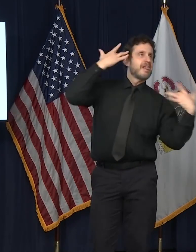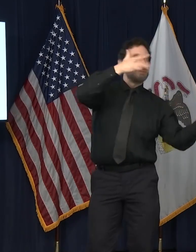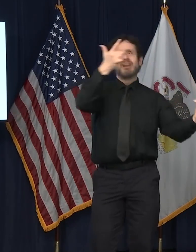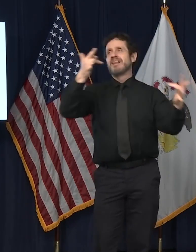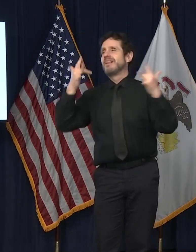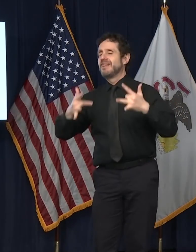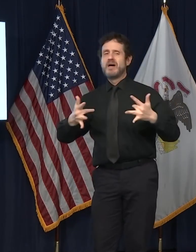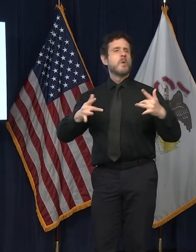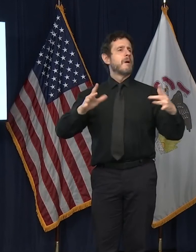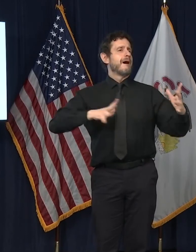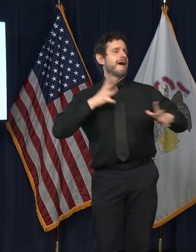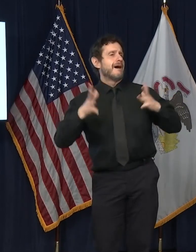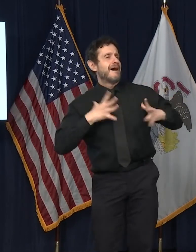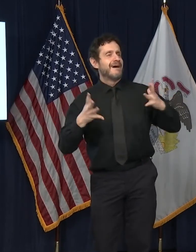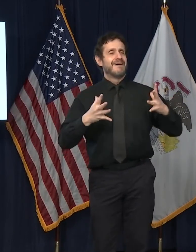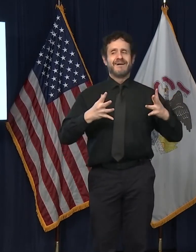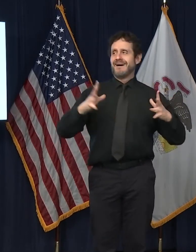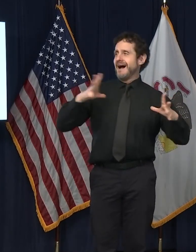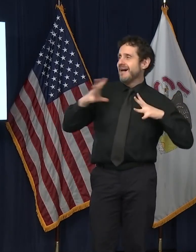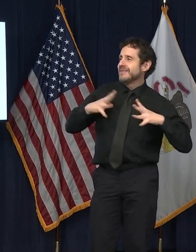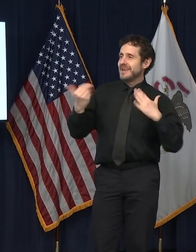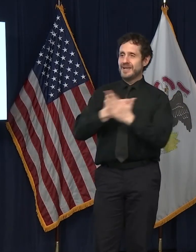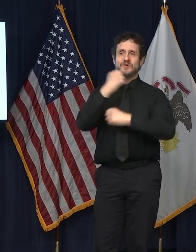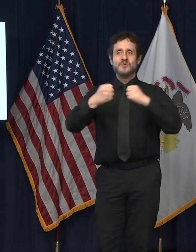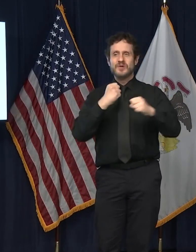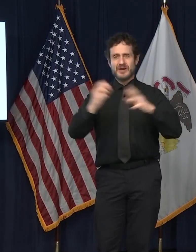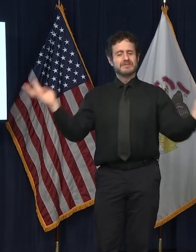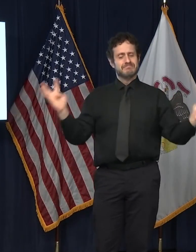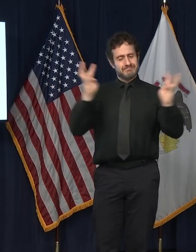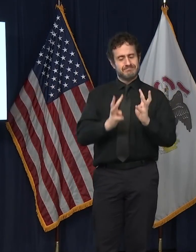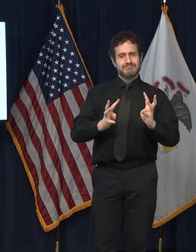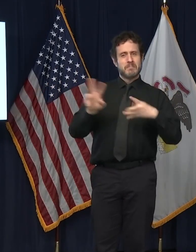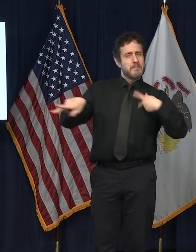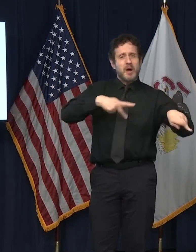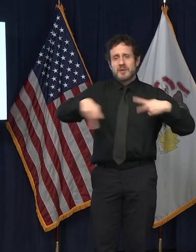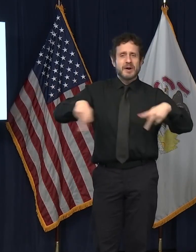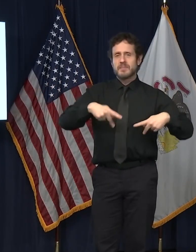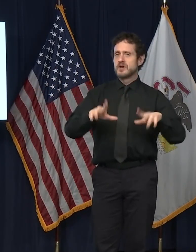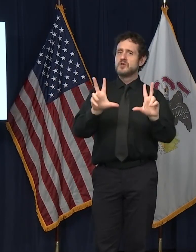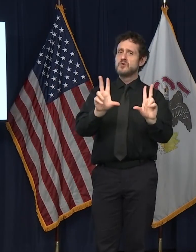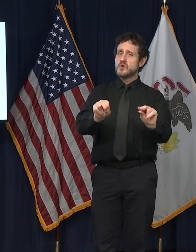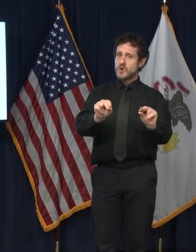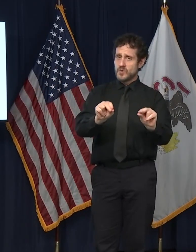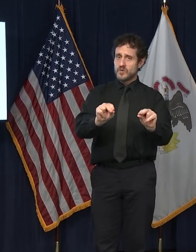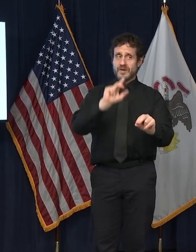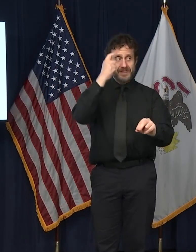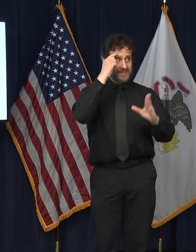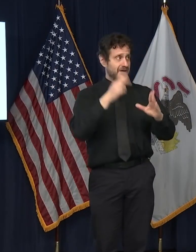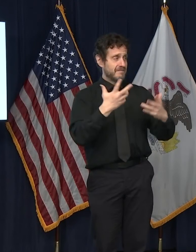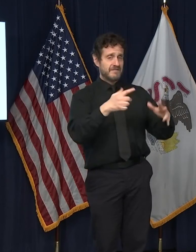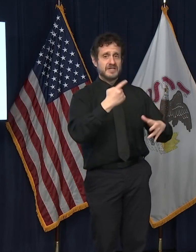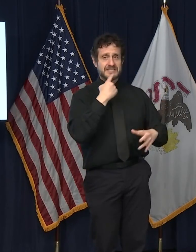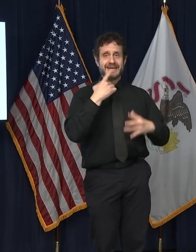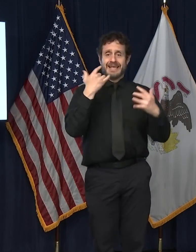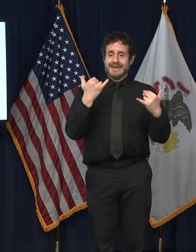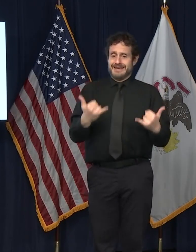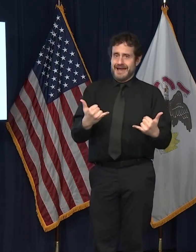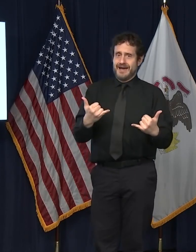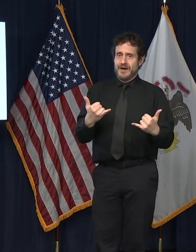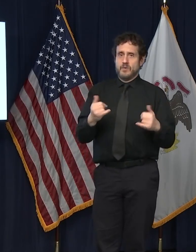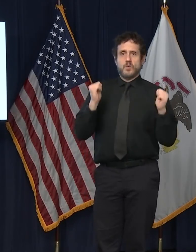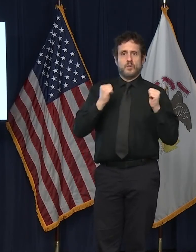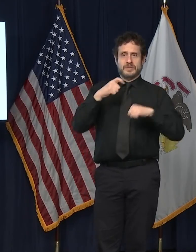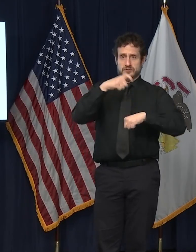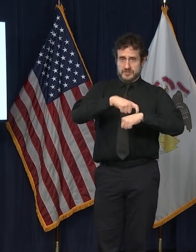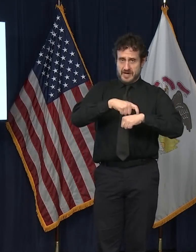holiday and New Year's Eve plans and gatherings. As the governor already mentioned, this is the time of year for friends